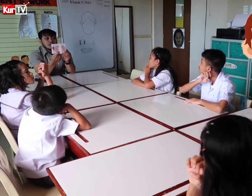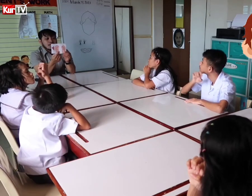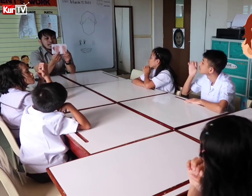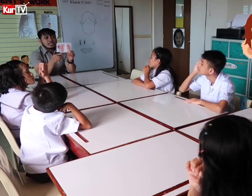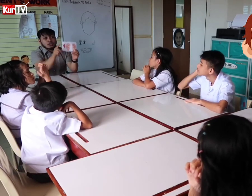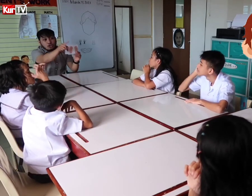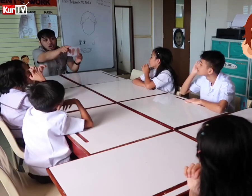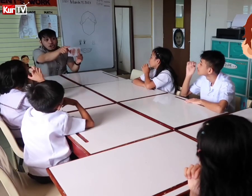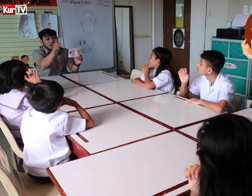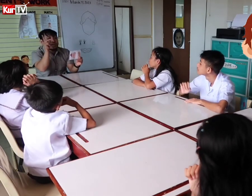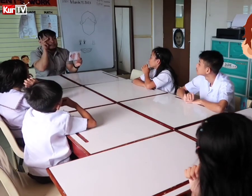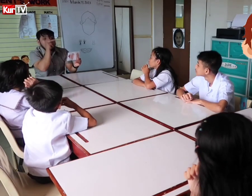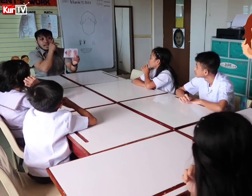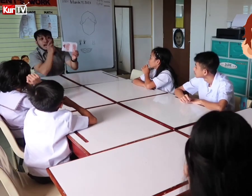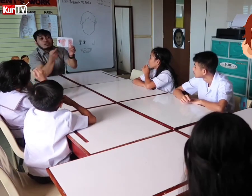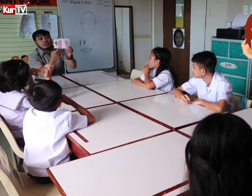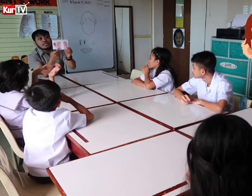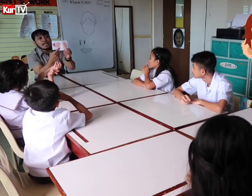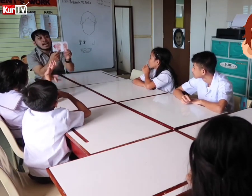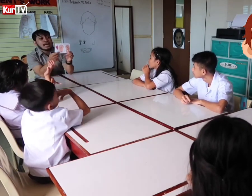Ears. O. Kirby. How do we sign?